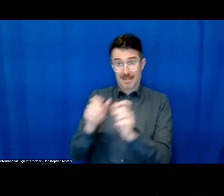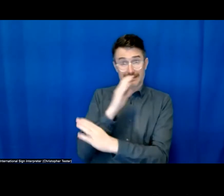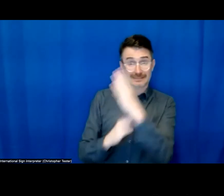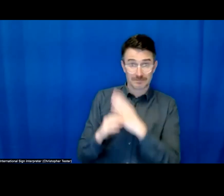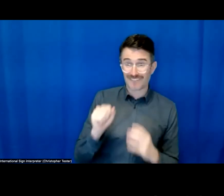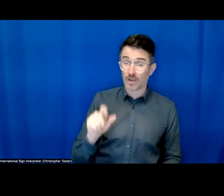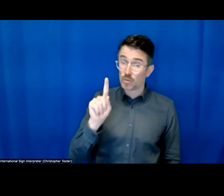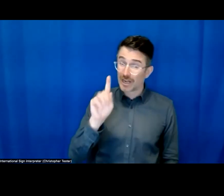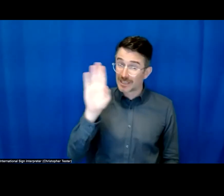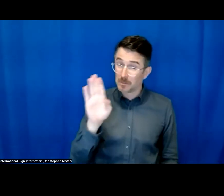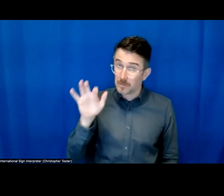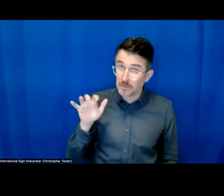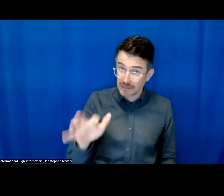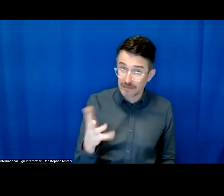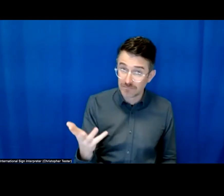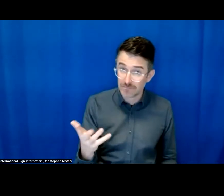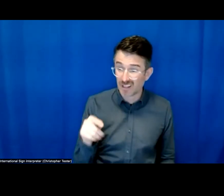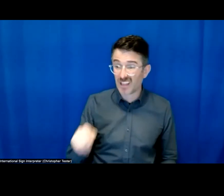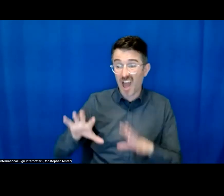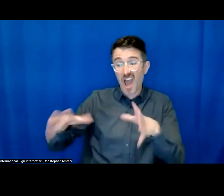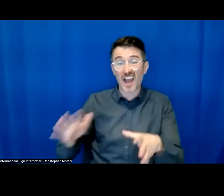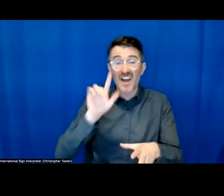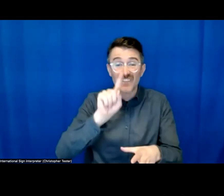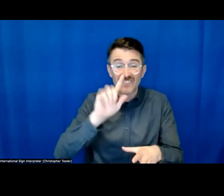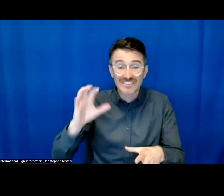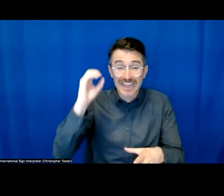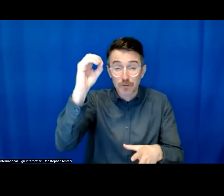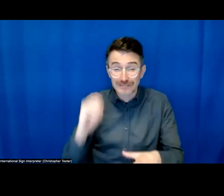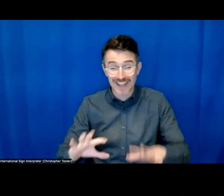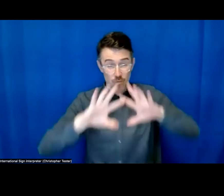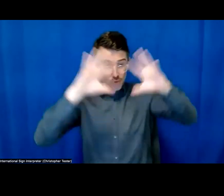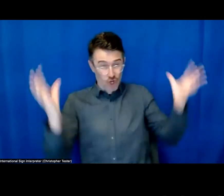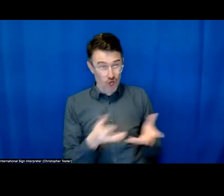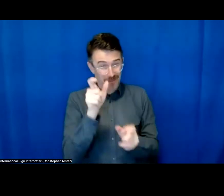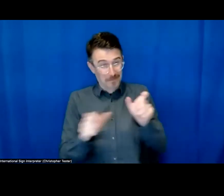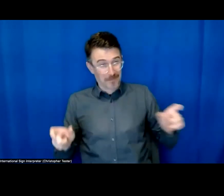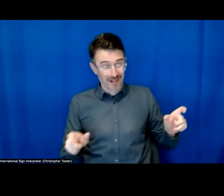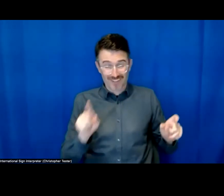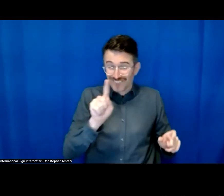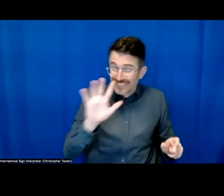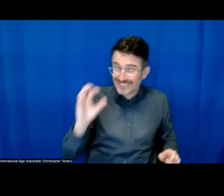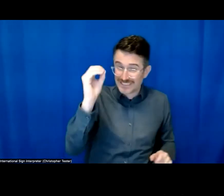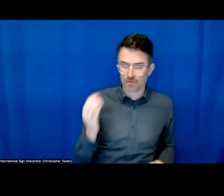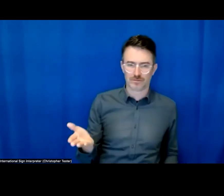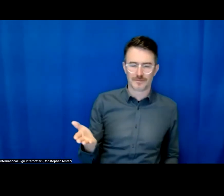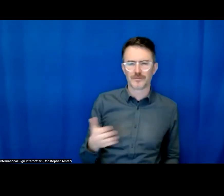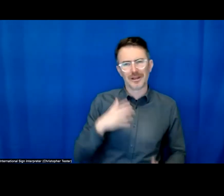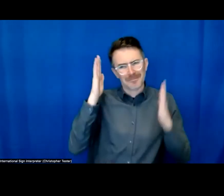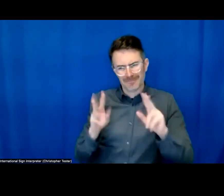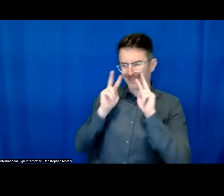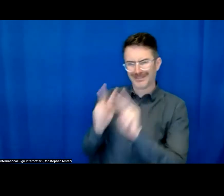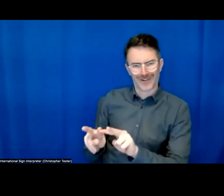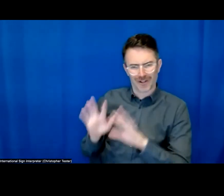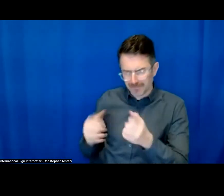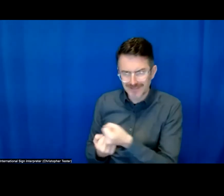number of initiatives to address the nexus of these issues. In June of last year, at the G7 summit, Prime Minister Trudeau